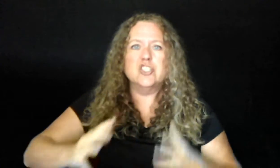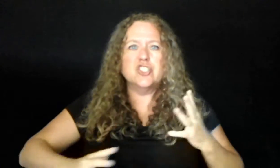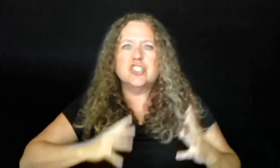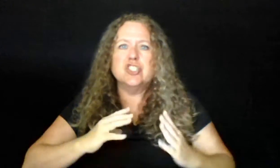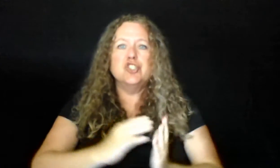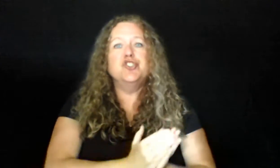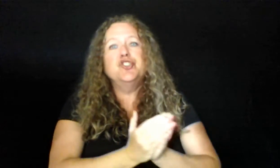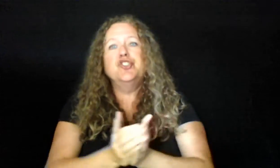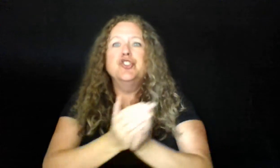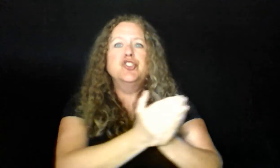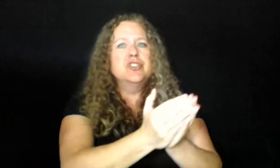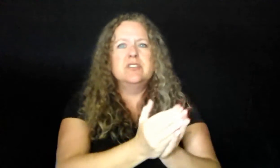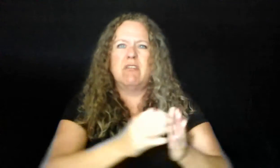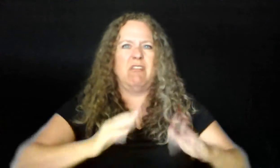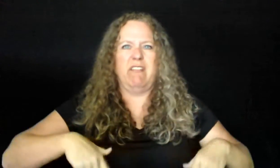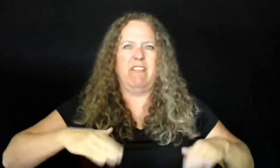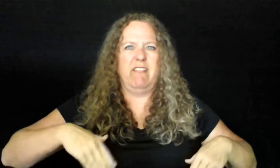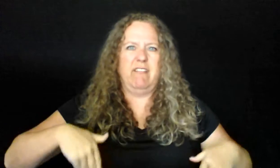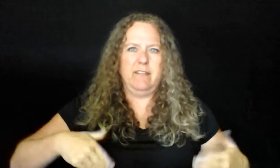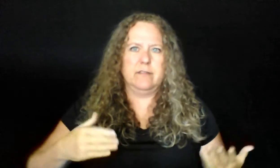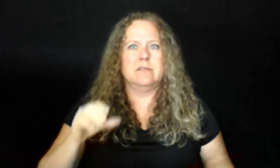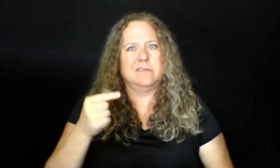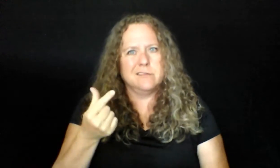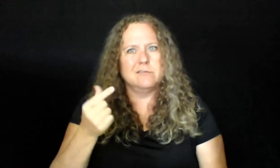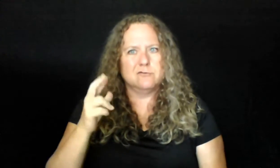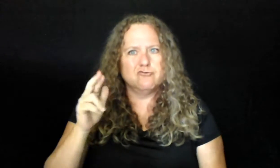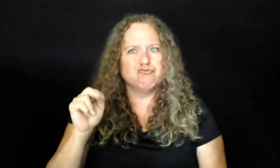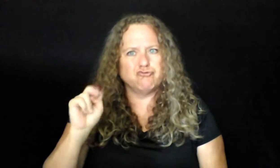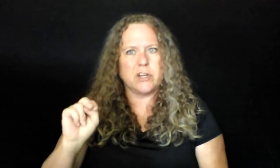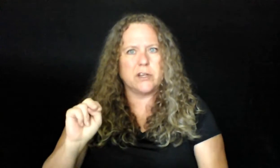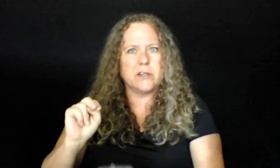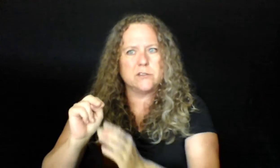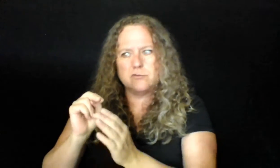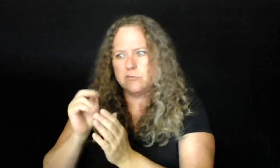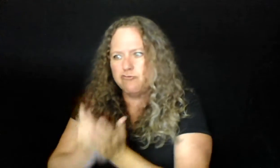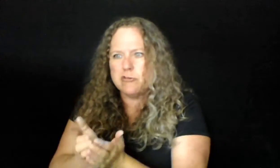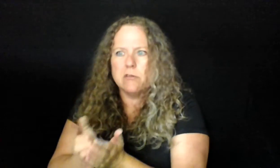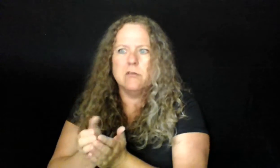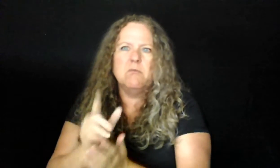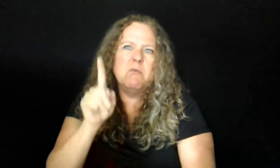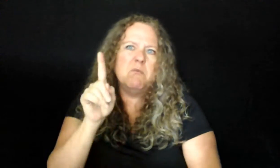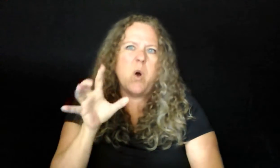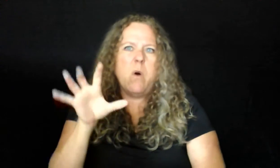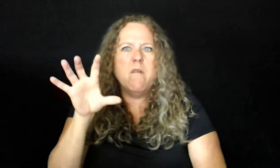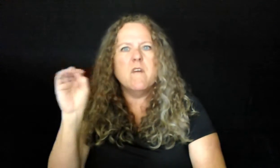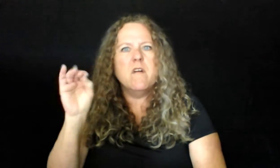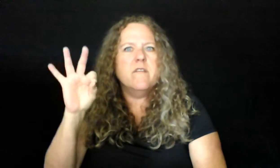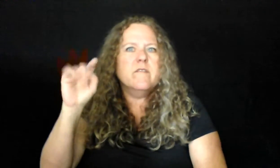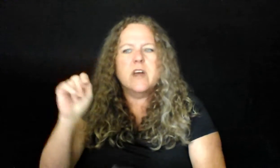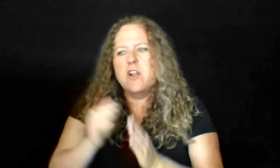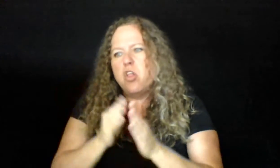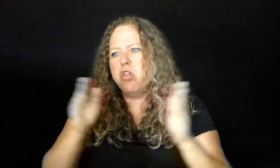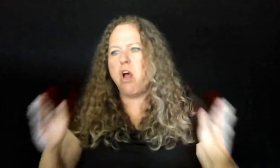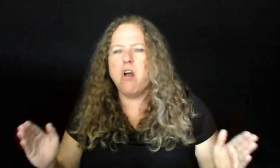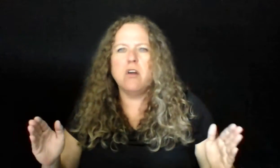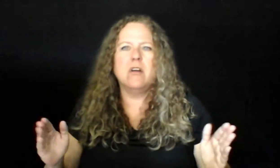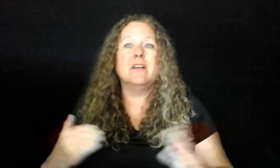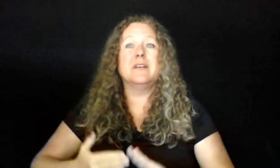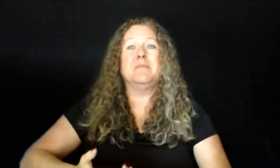exist yet. So this is a grain ship. It's full of grain. It's about 150 feet long. And this is before sort of modern sailing techniques. So when I say modern